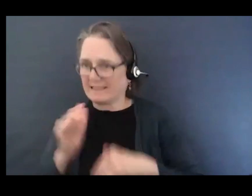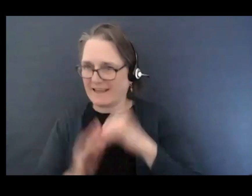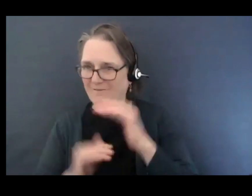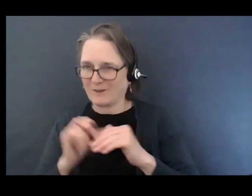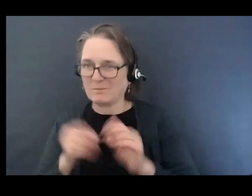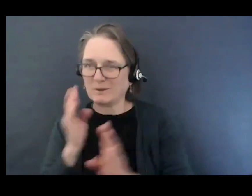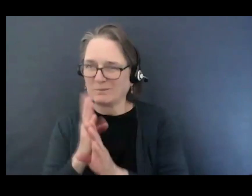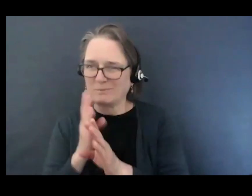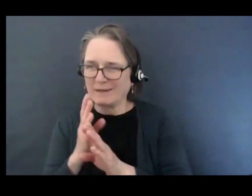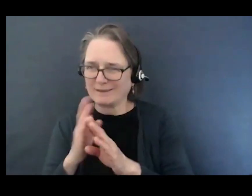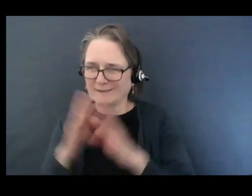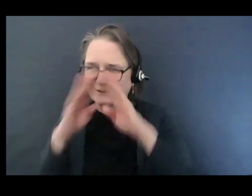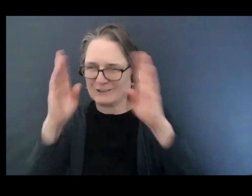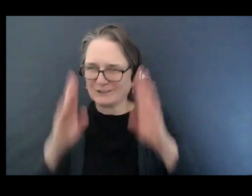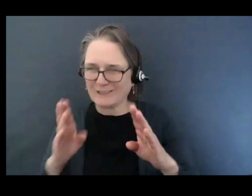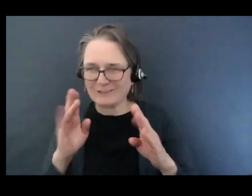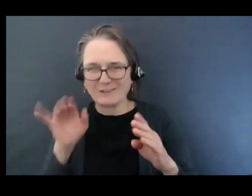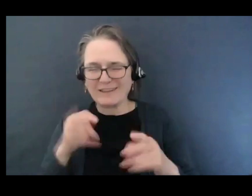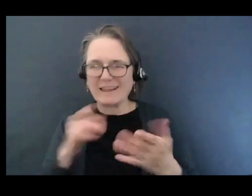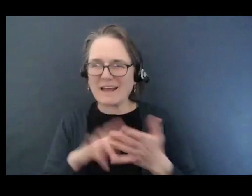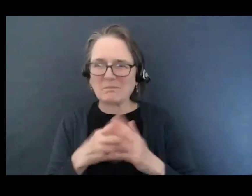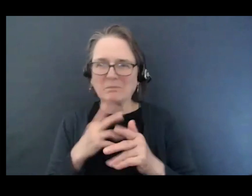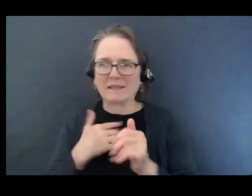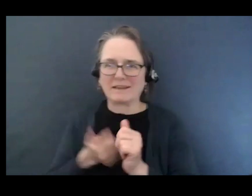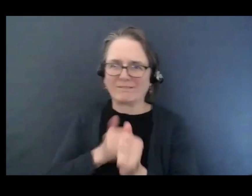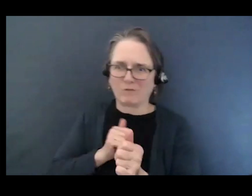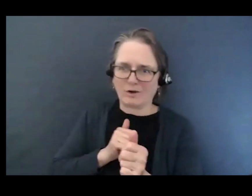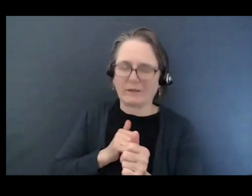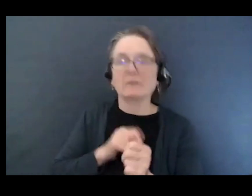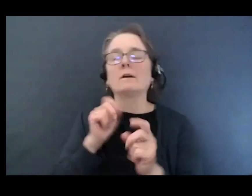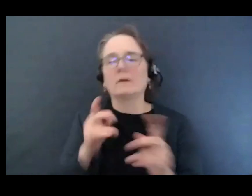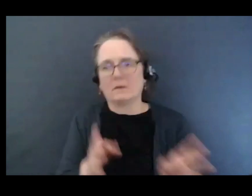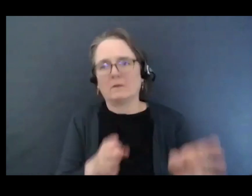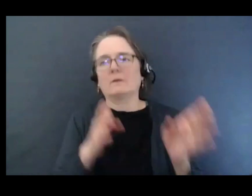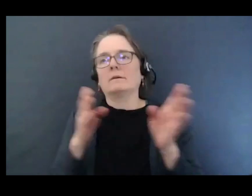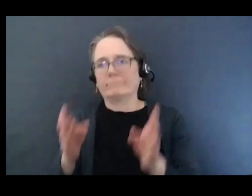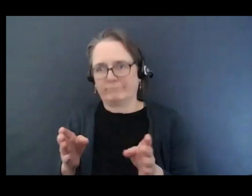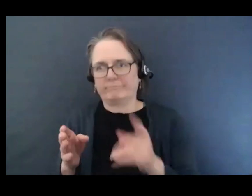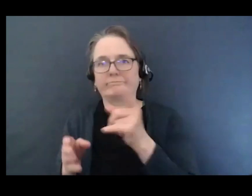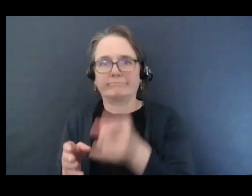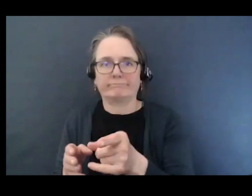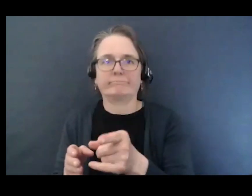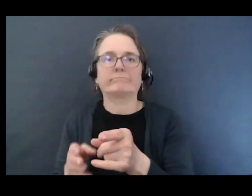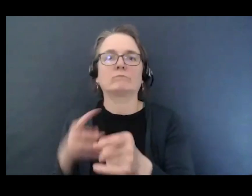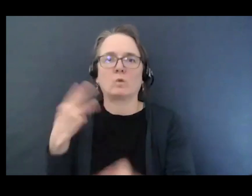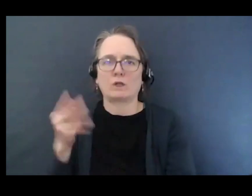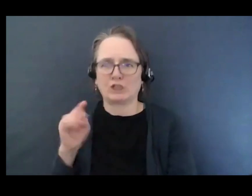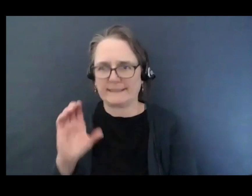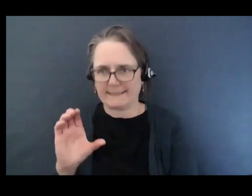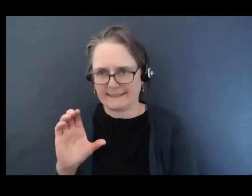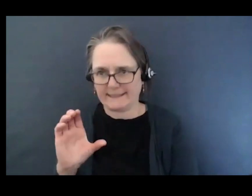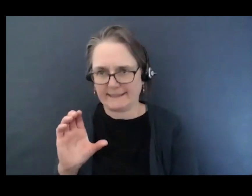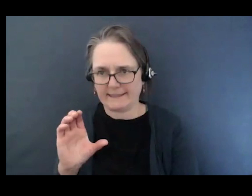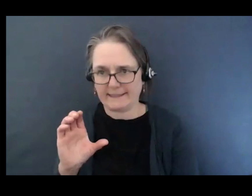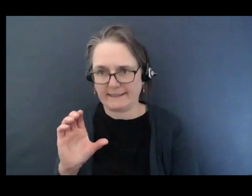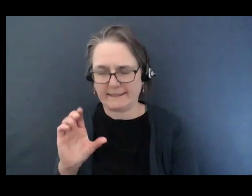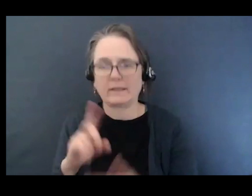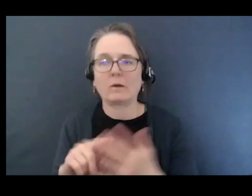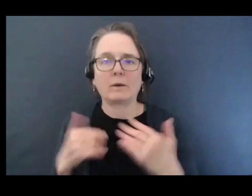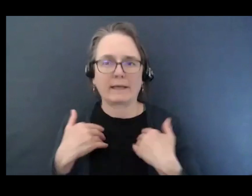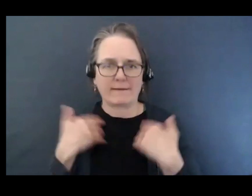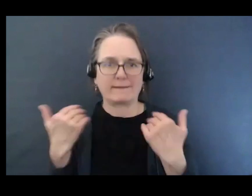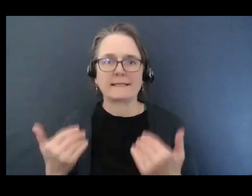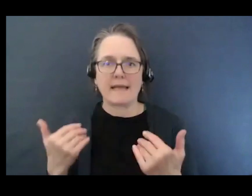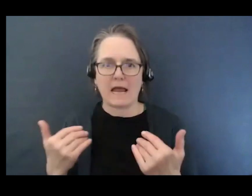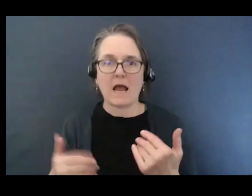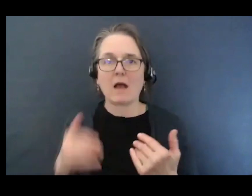is only looking at origins in D.C., but does include destinations for, I think, going out